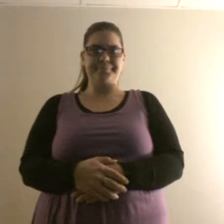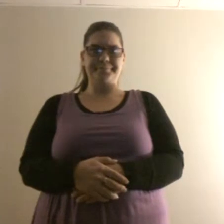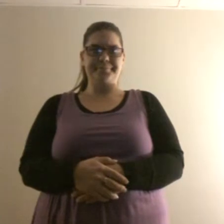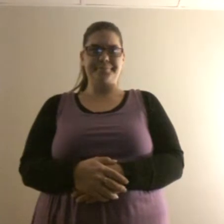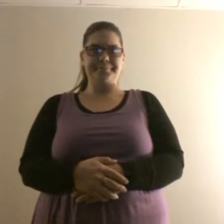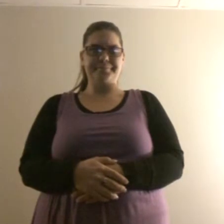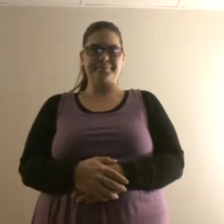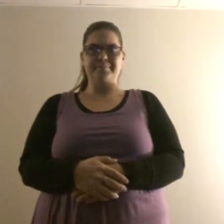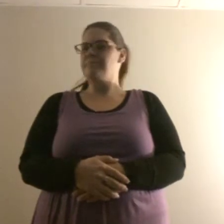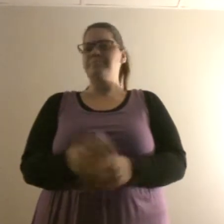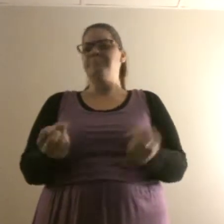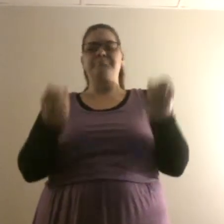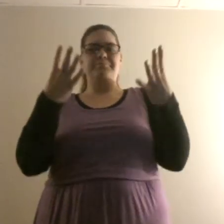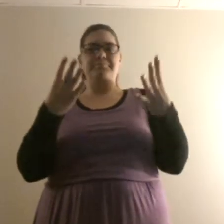How many fifths do we have left?